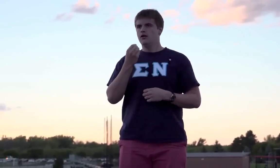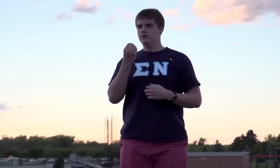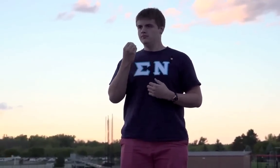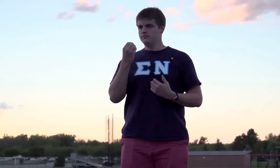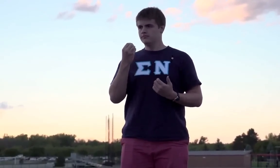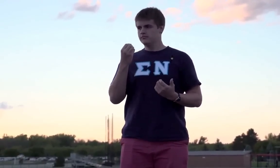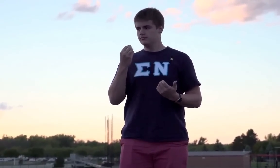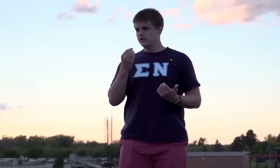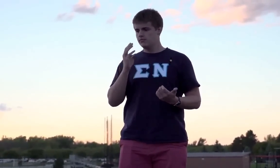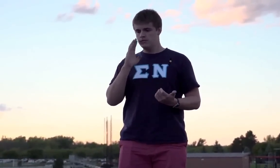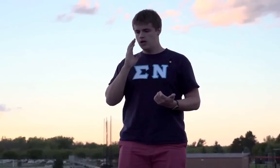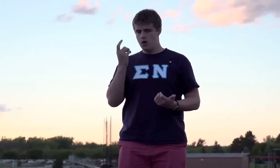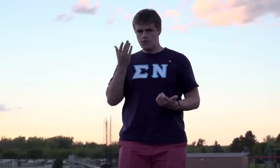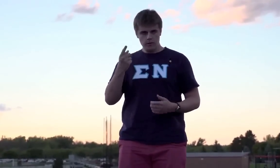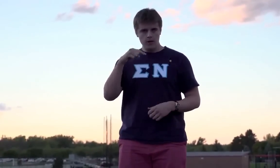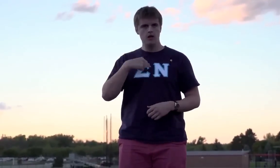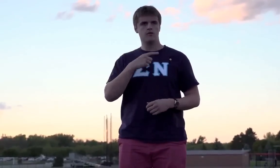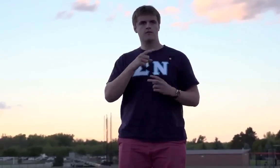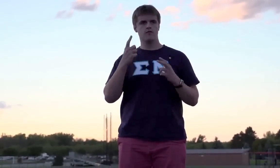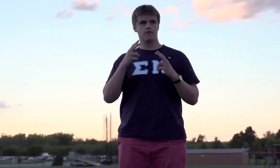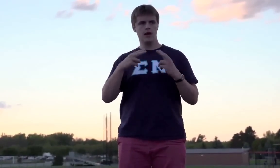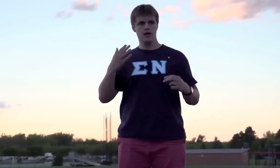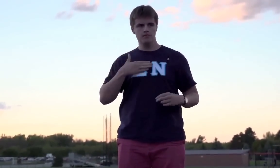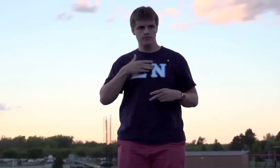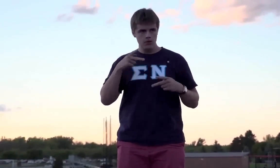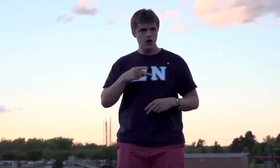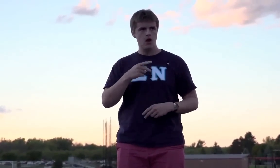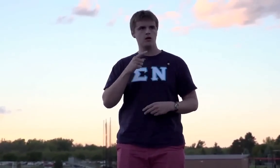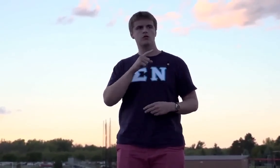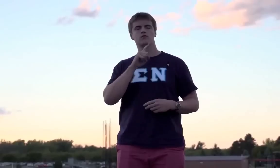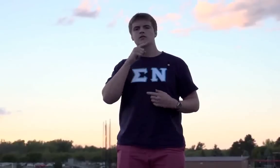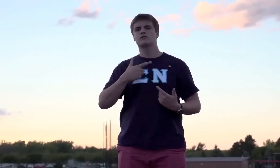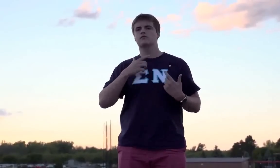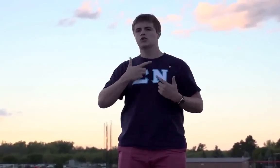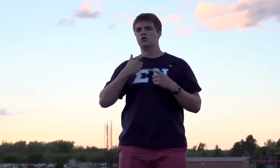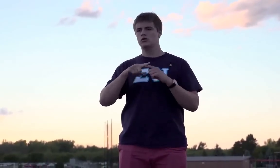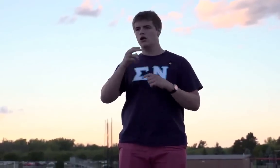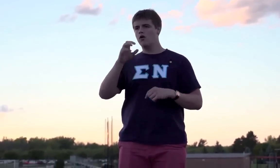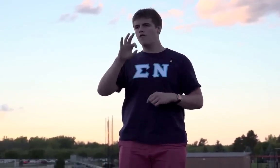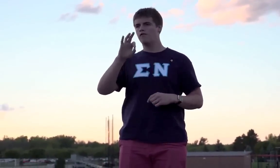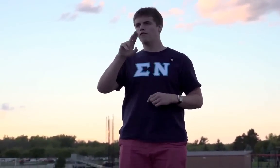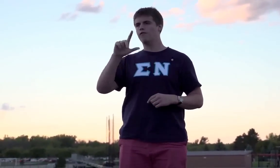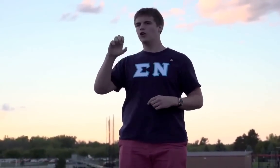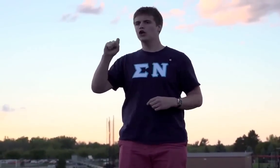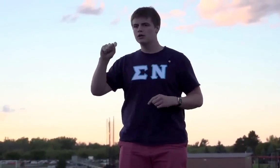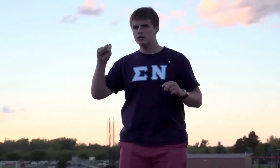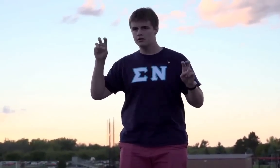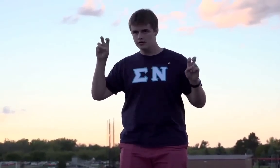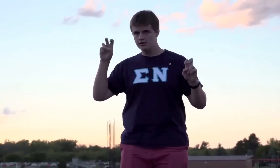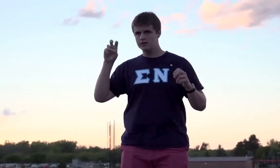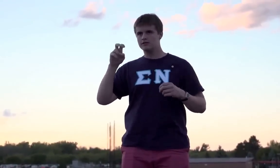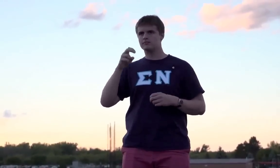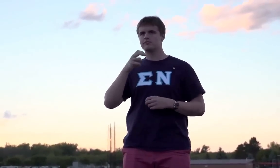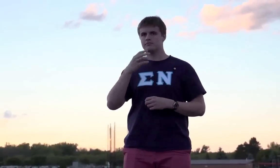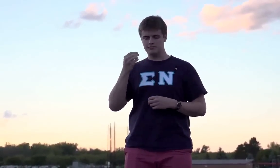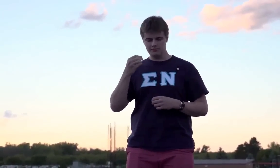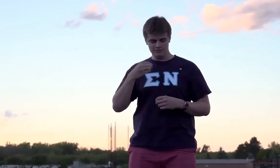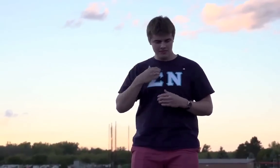I was a roommate with him for 3 years. He's always been there for me. He's such a happy guy. And he lived life to the